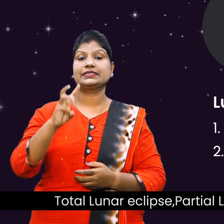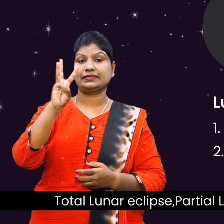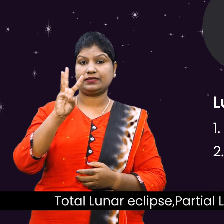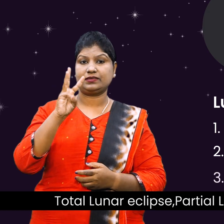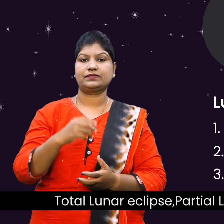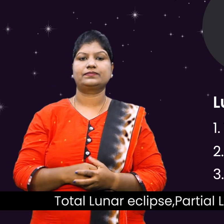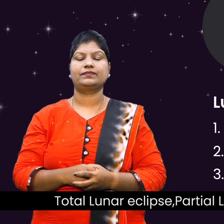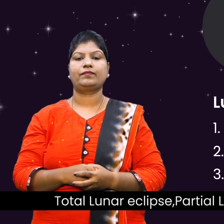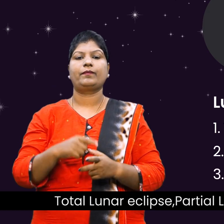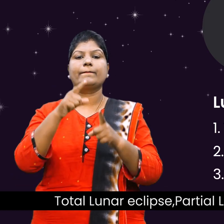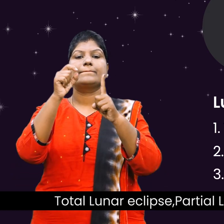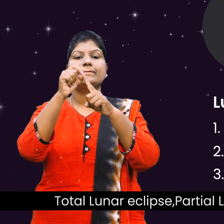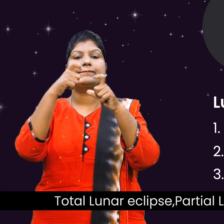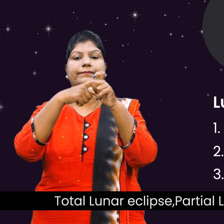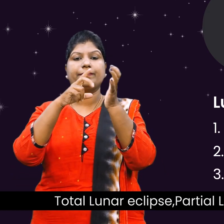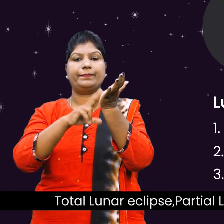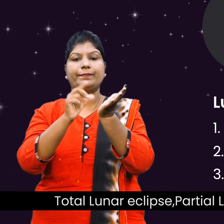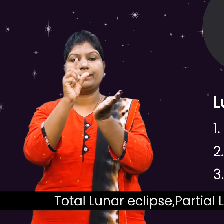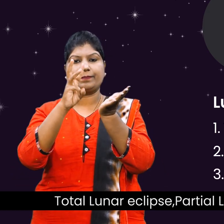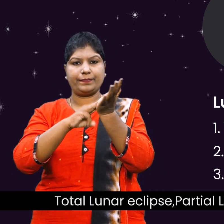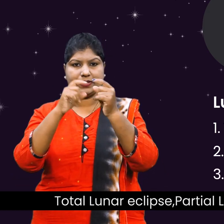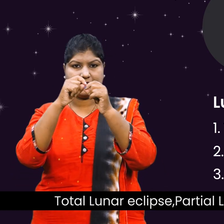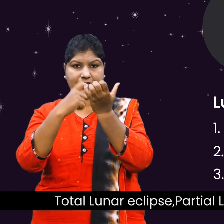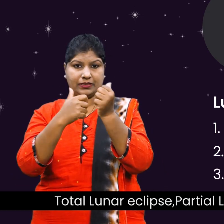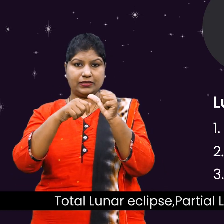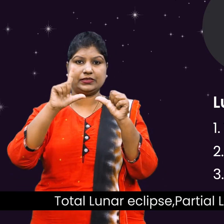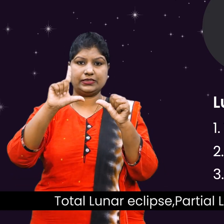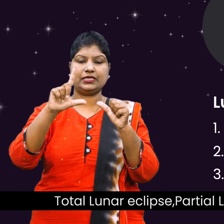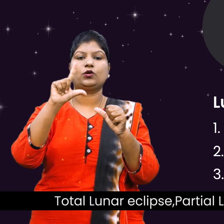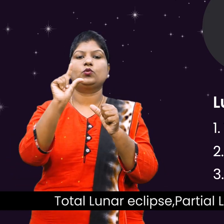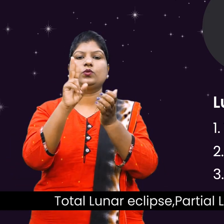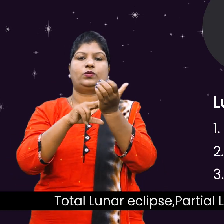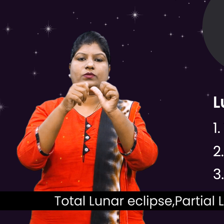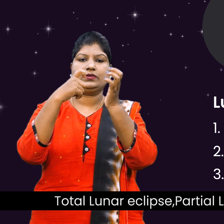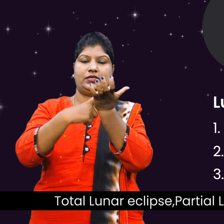Third, penumbral lunar eclipse.